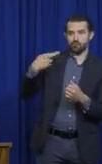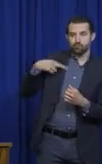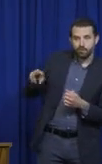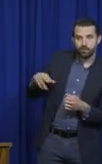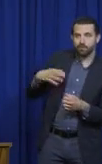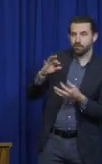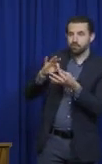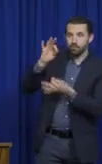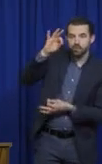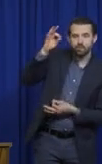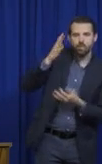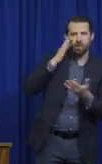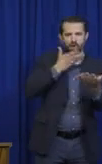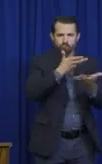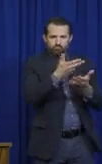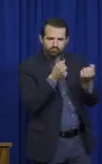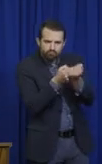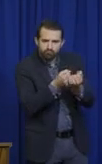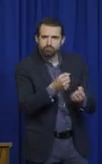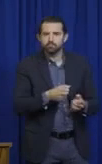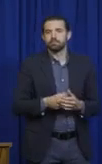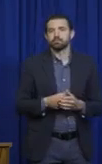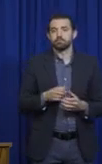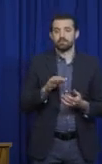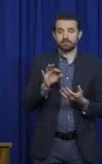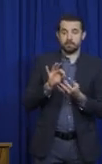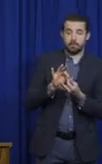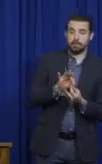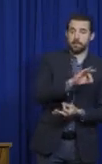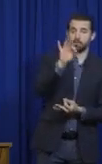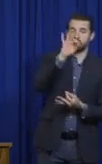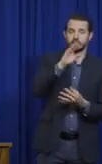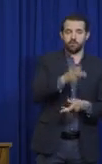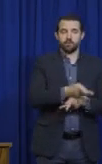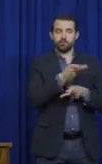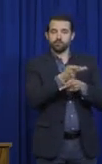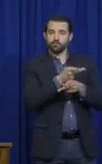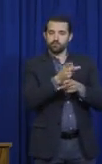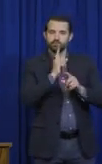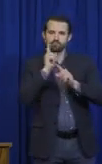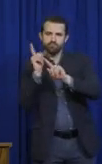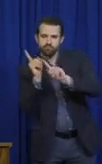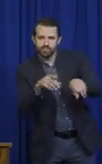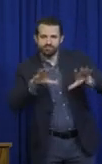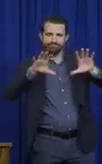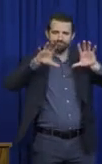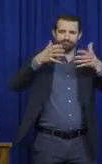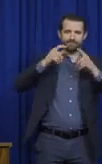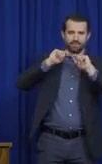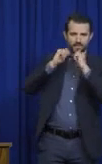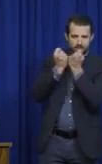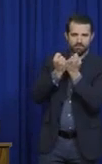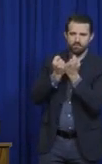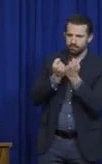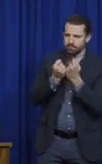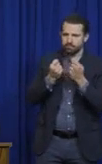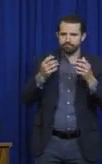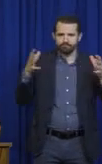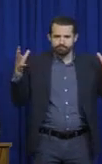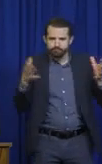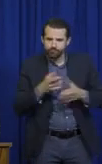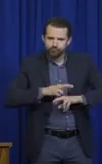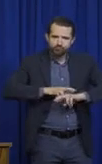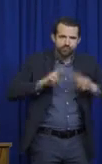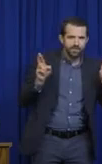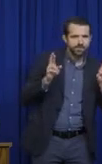team. This team has come together to plan for and organize the in-person or